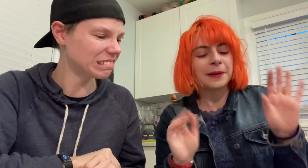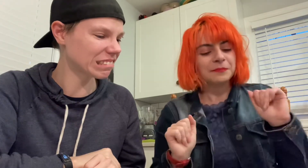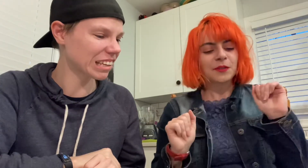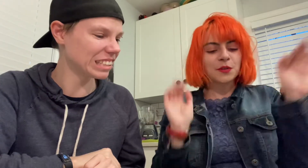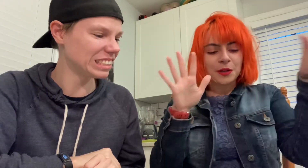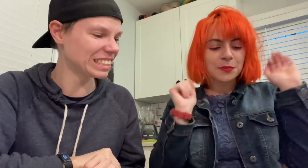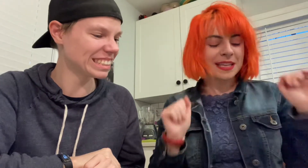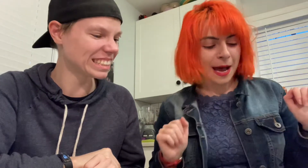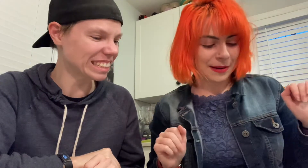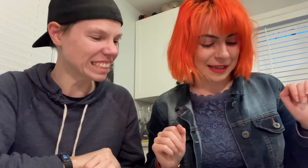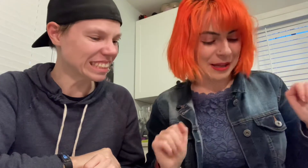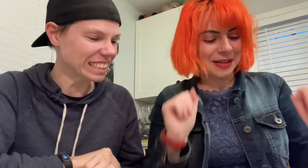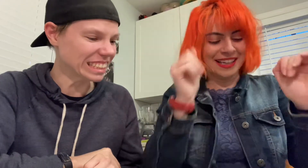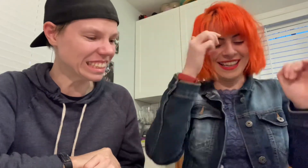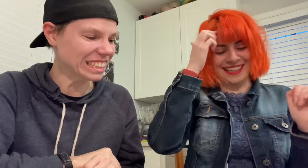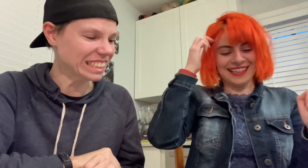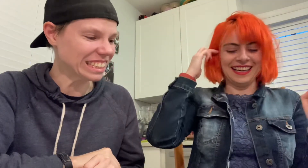Okay, so here's what's happening.